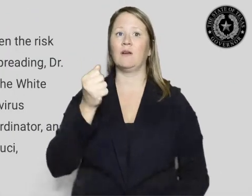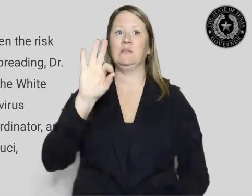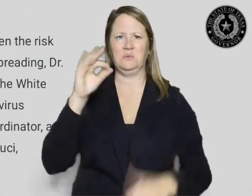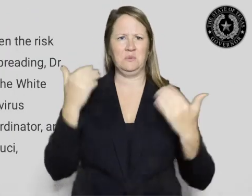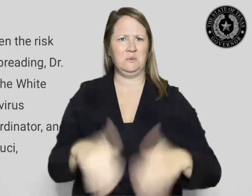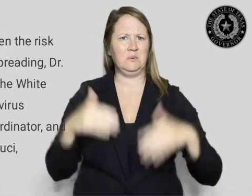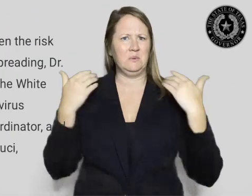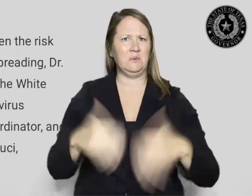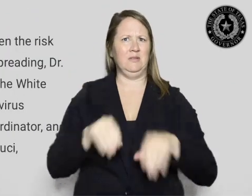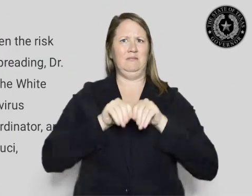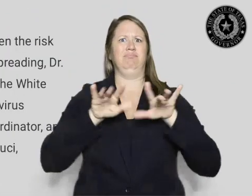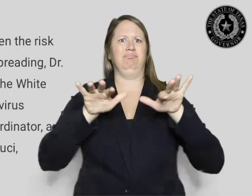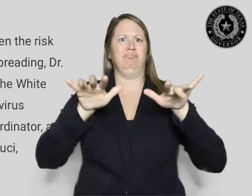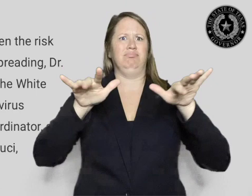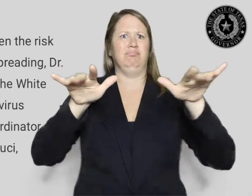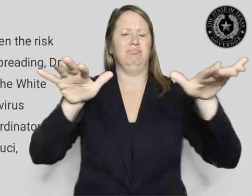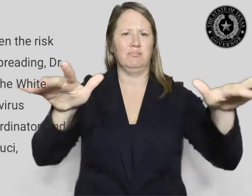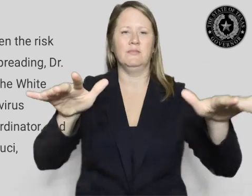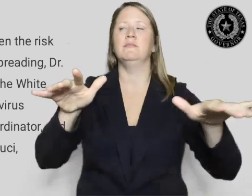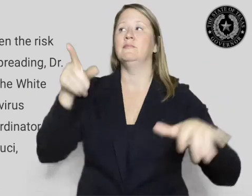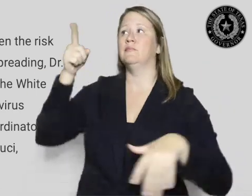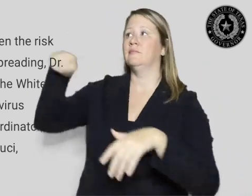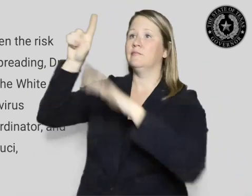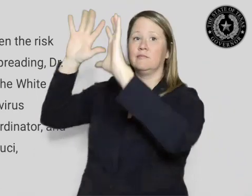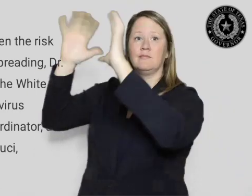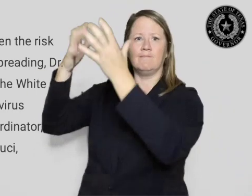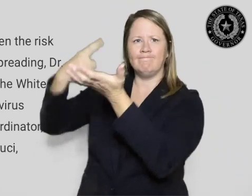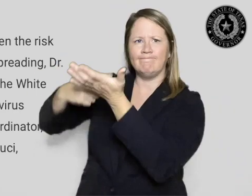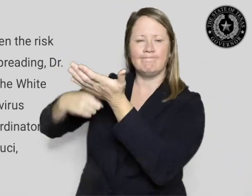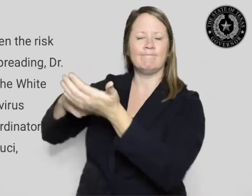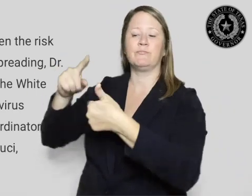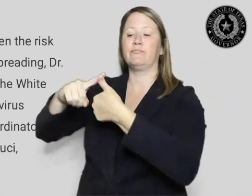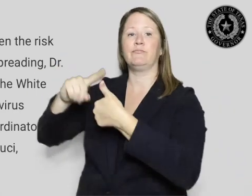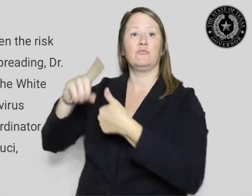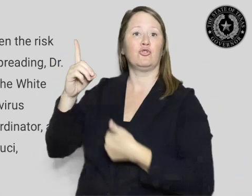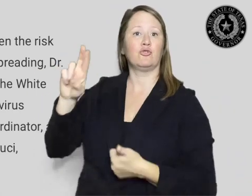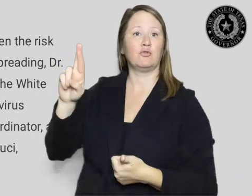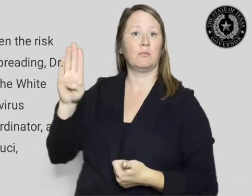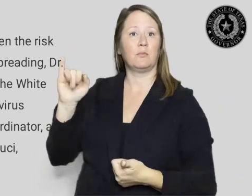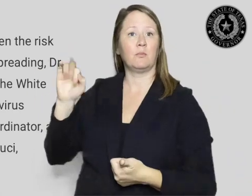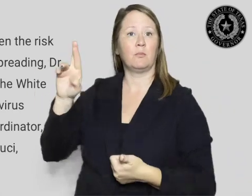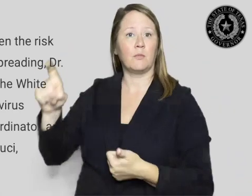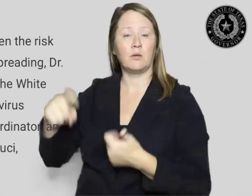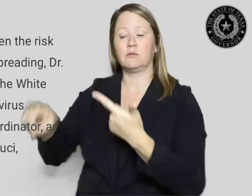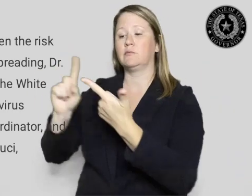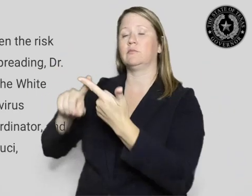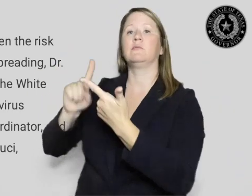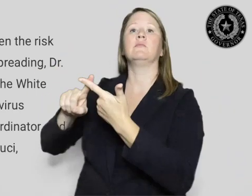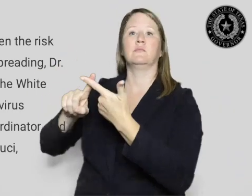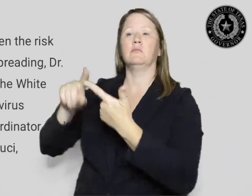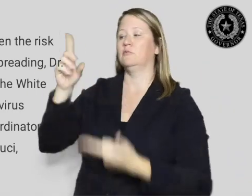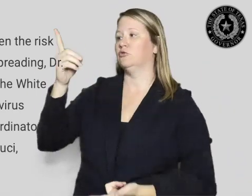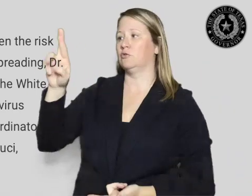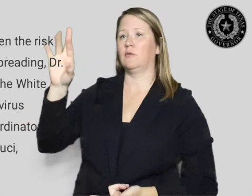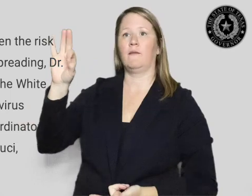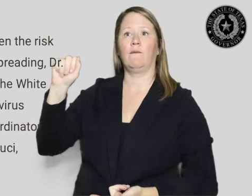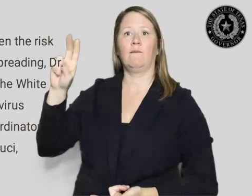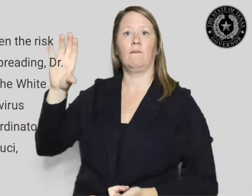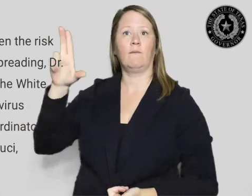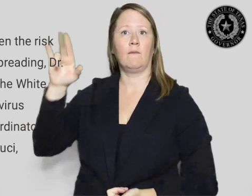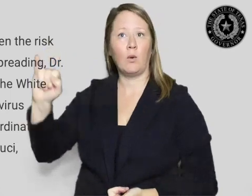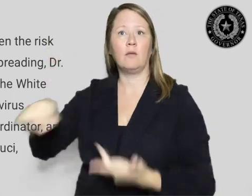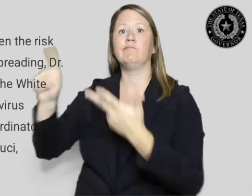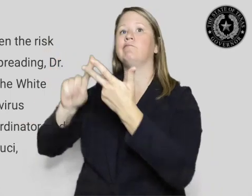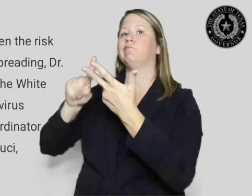whereas, given the risk of COVID-19 spreading, Dr. Deborah Birx, the White House Coronavirus Response